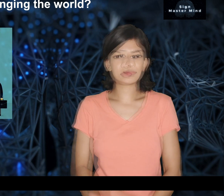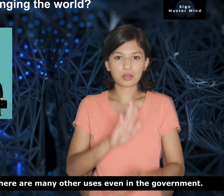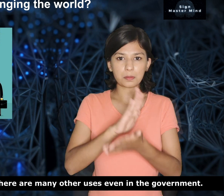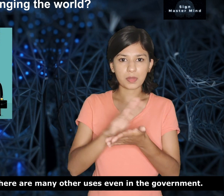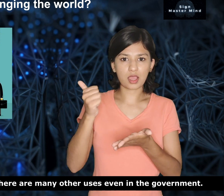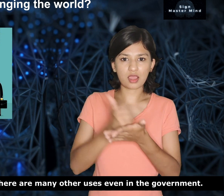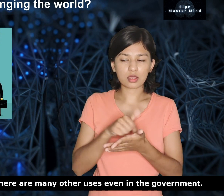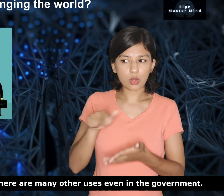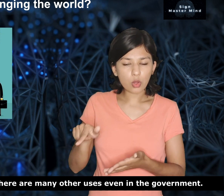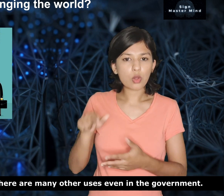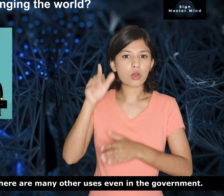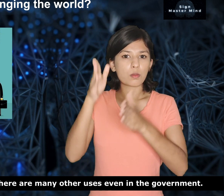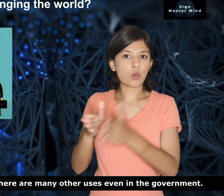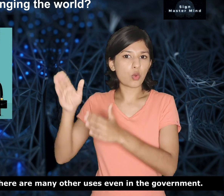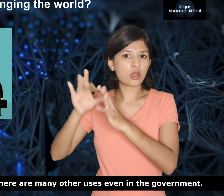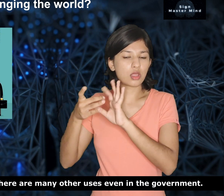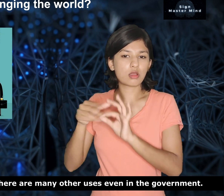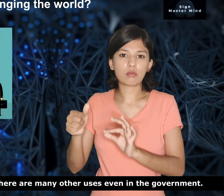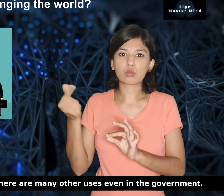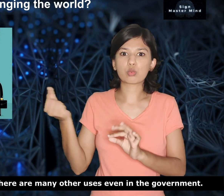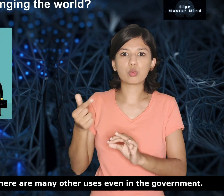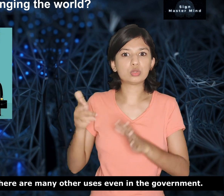Its banks there are many other uses even in the government